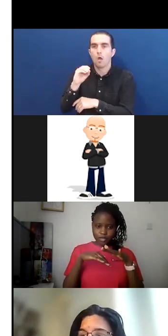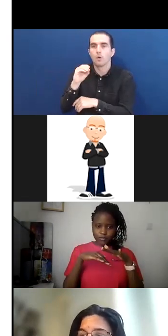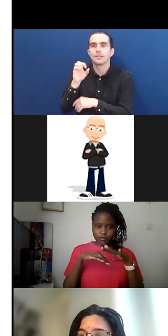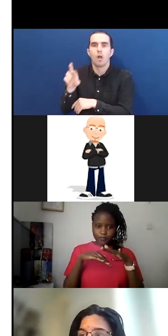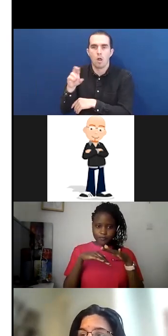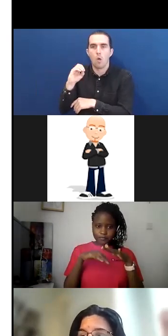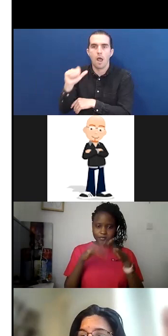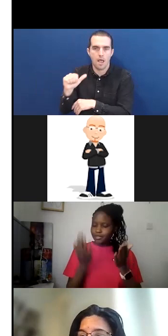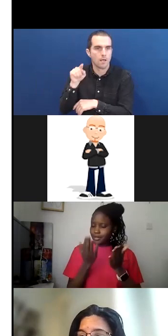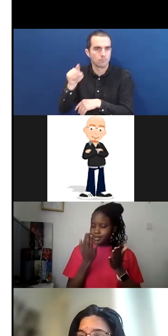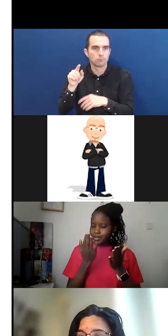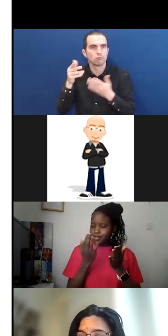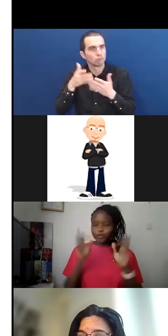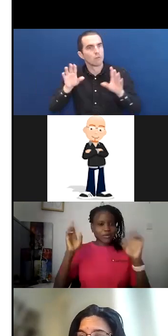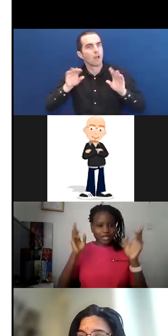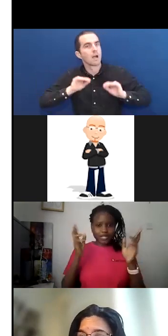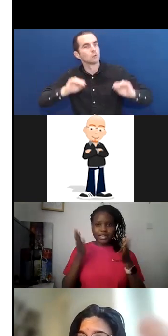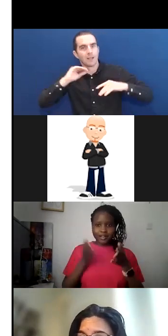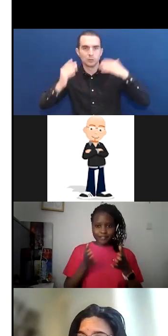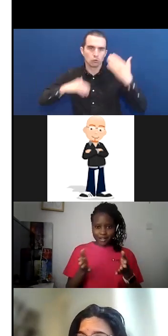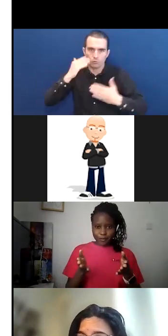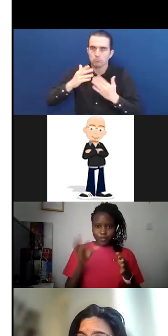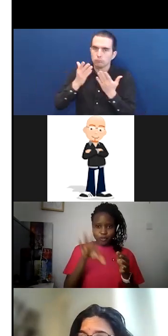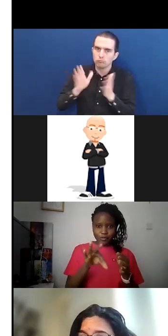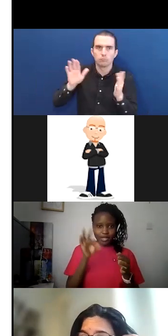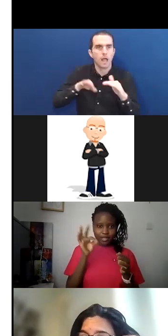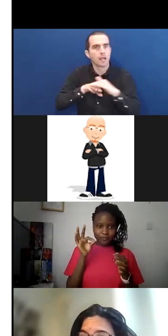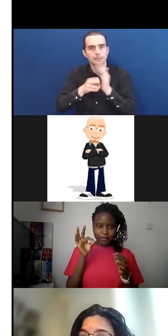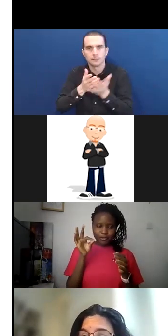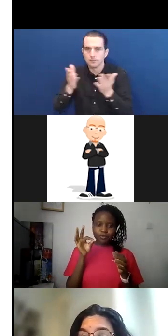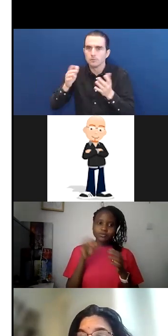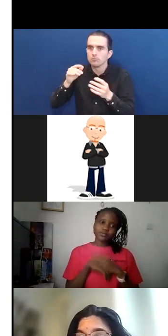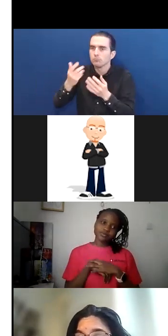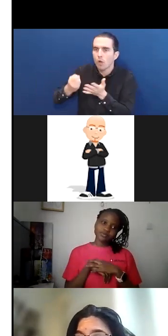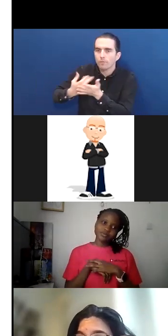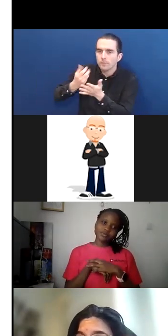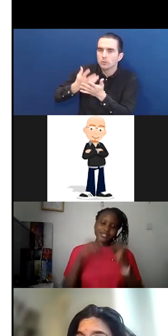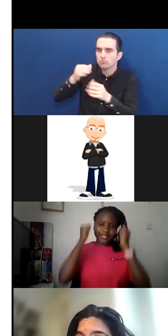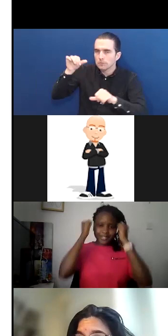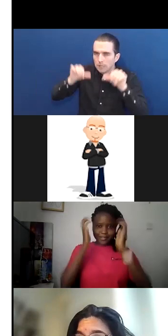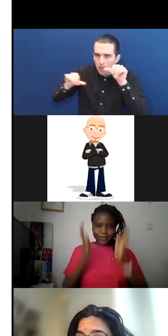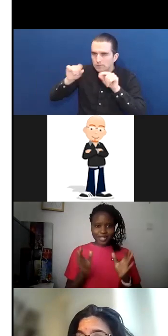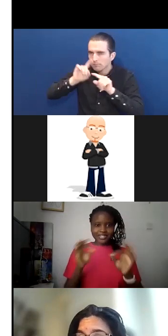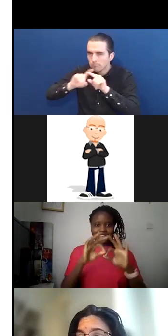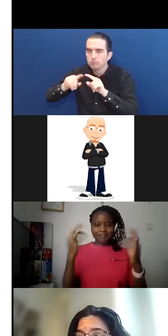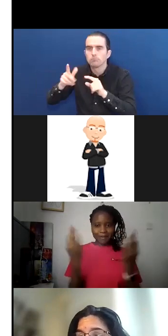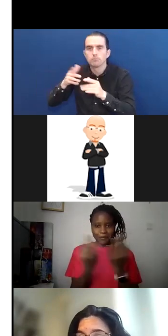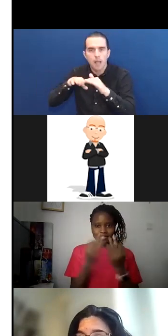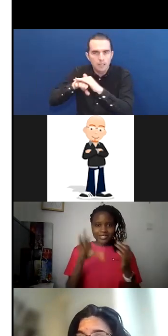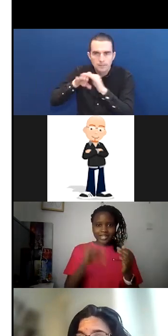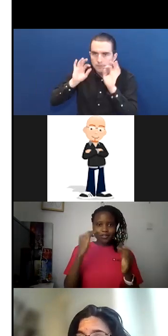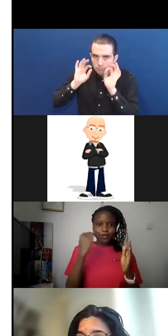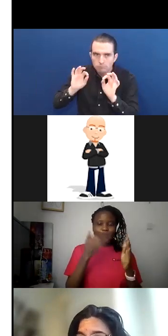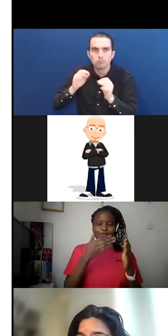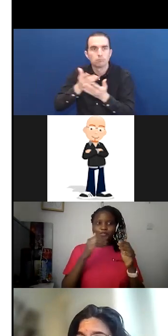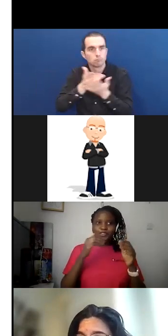be available. Appropriate staff should be identified to liaise with students and their families. Selection of appropriate platforms or systems which accommodate